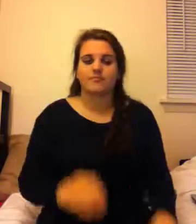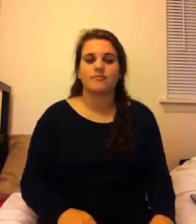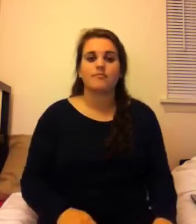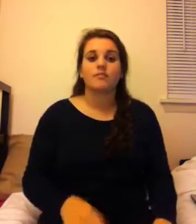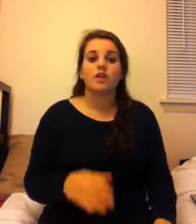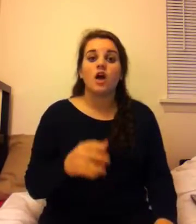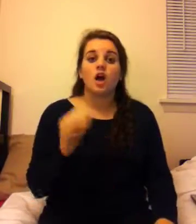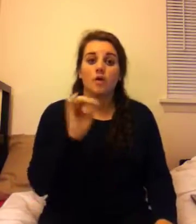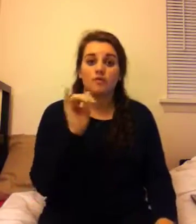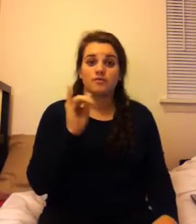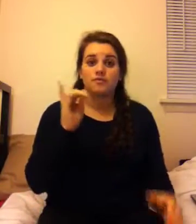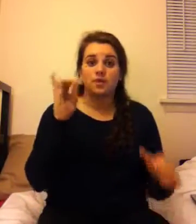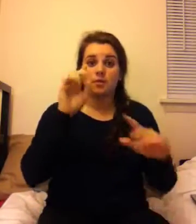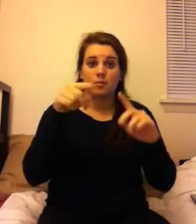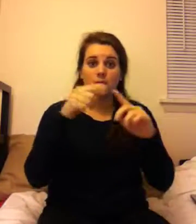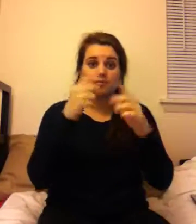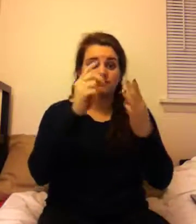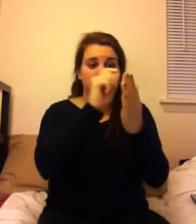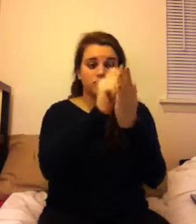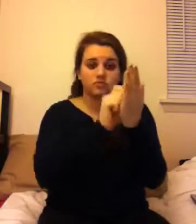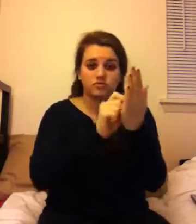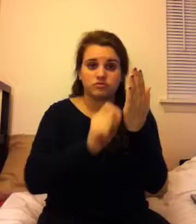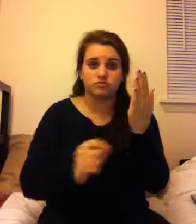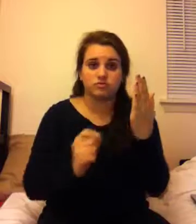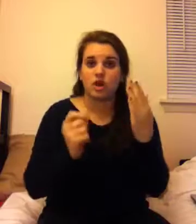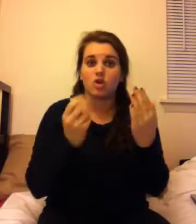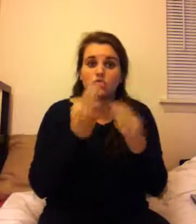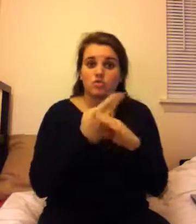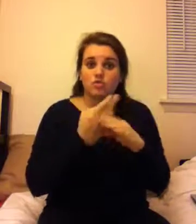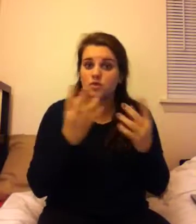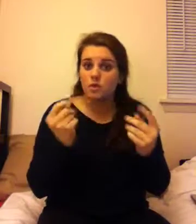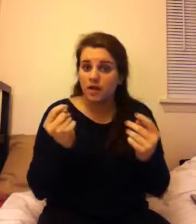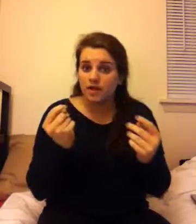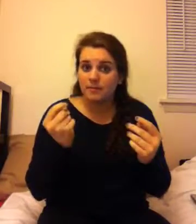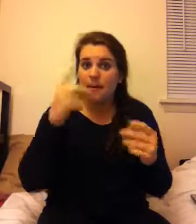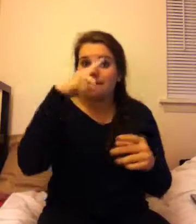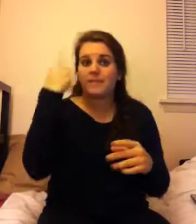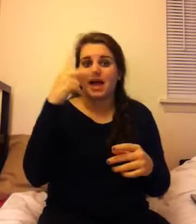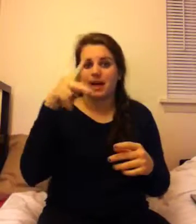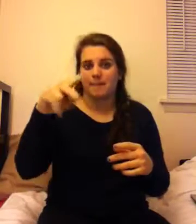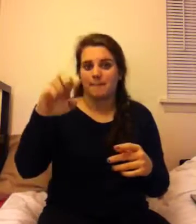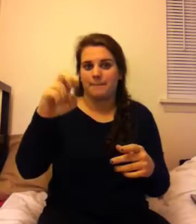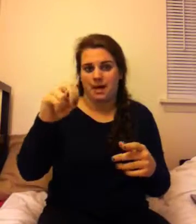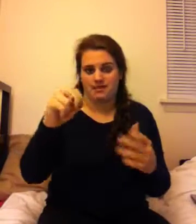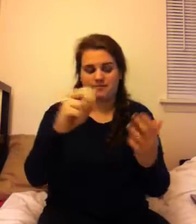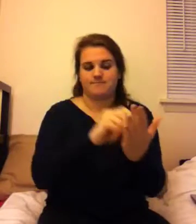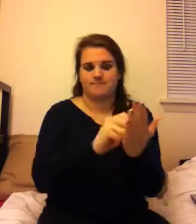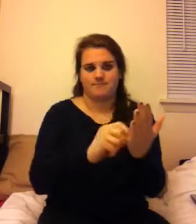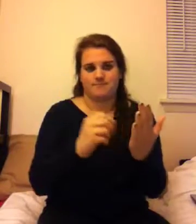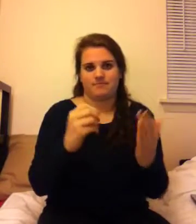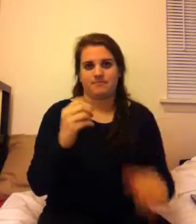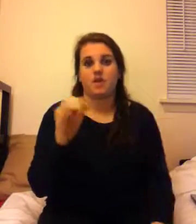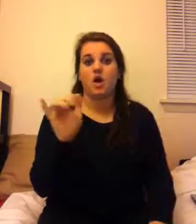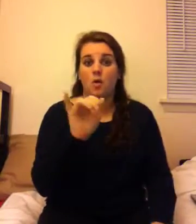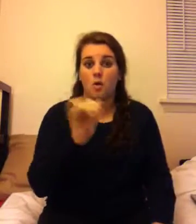write and be clear, and you have no way of changing the way that you write,